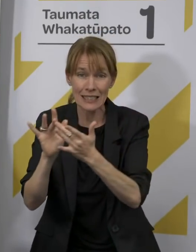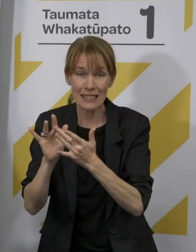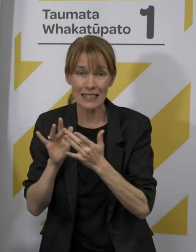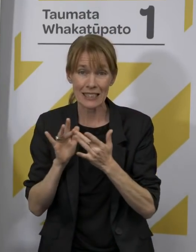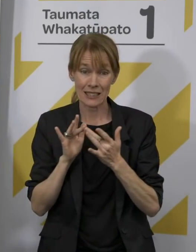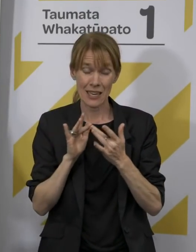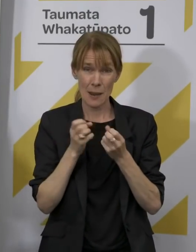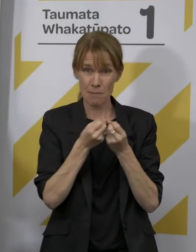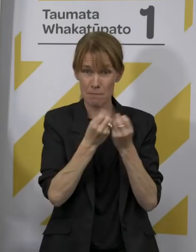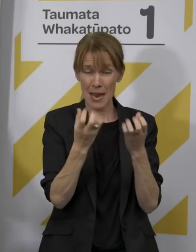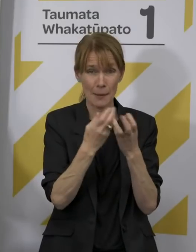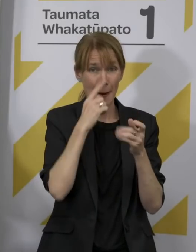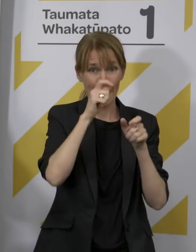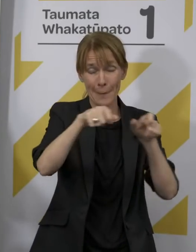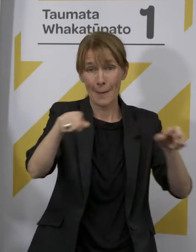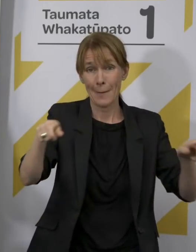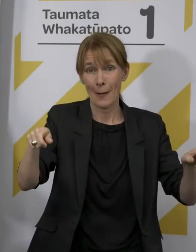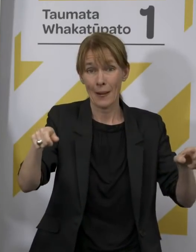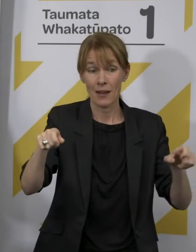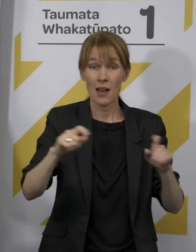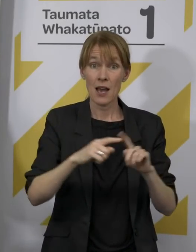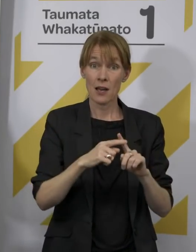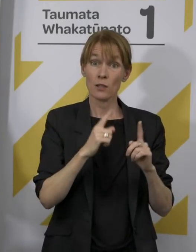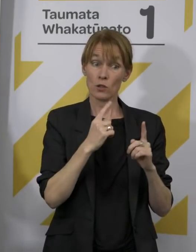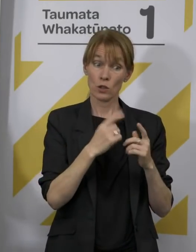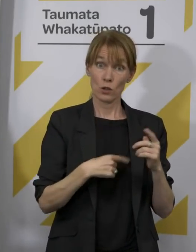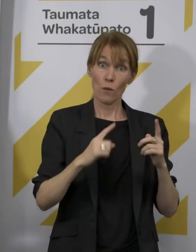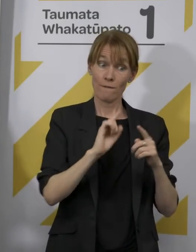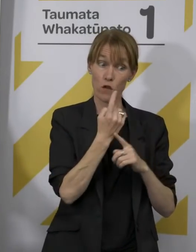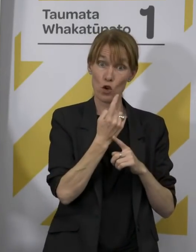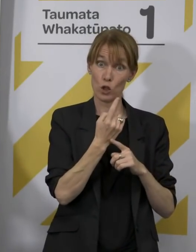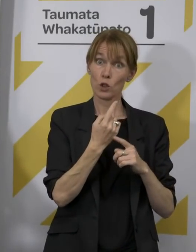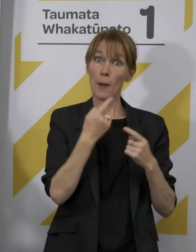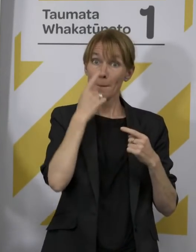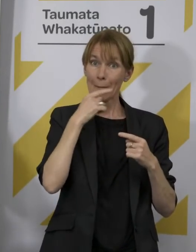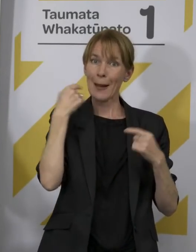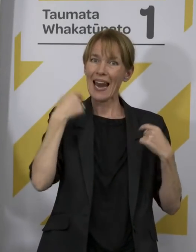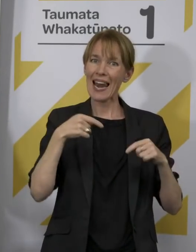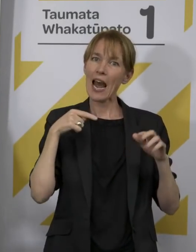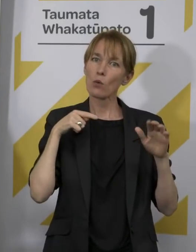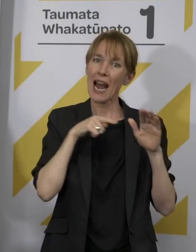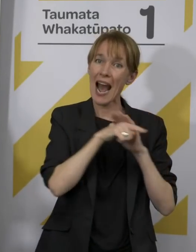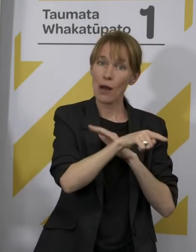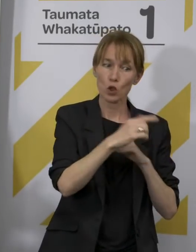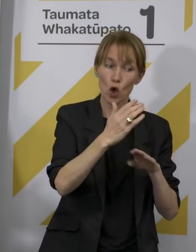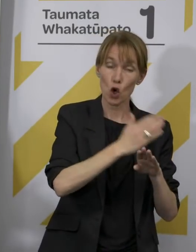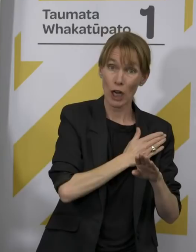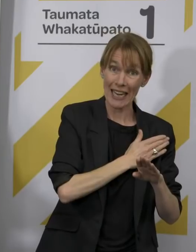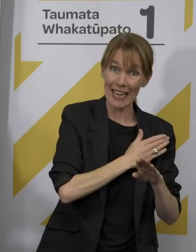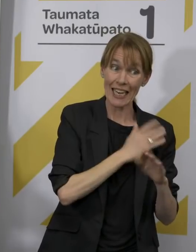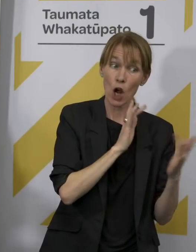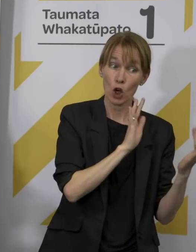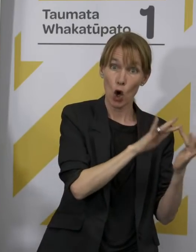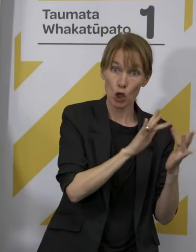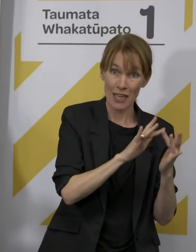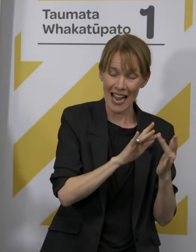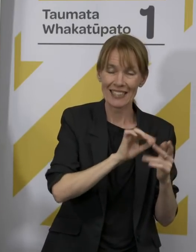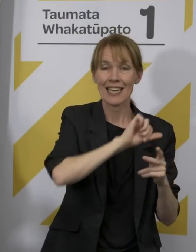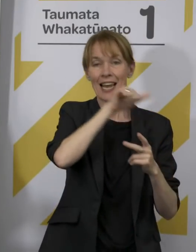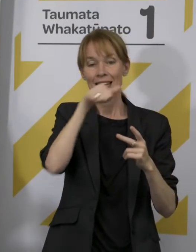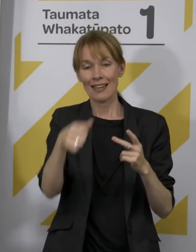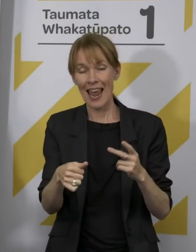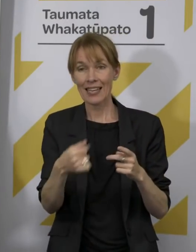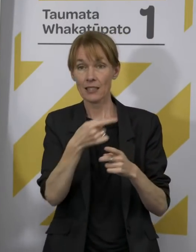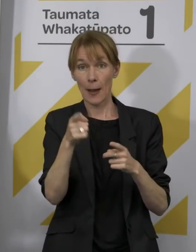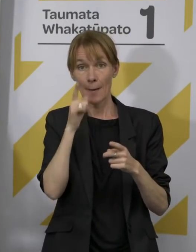we contact, first of all, the managed isolation exemptions, compassionate exemptions, then anyone who was in the facility or associated